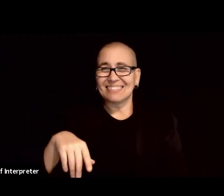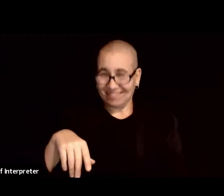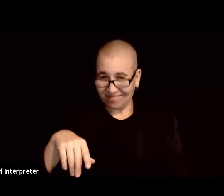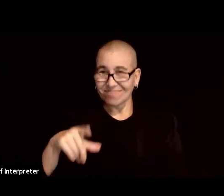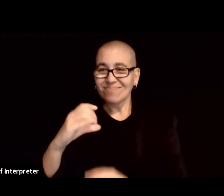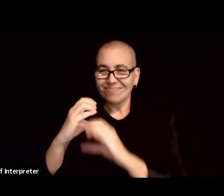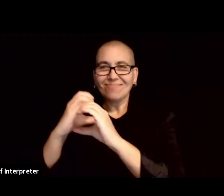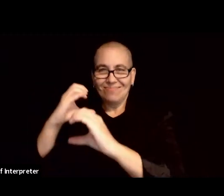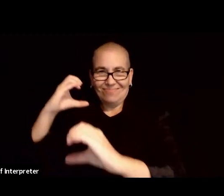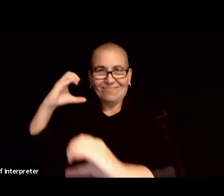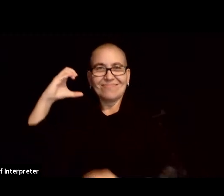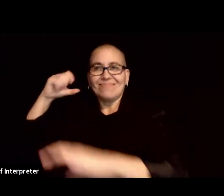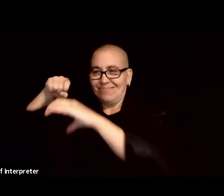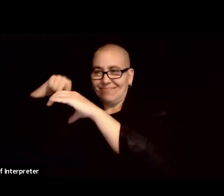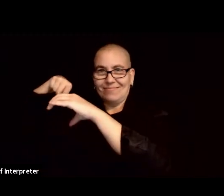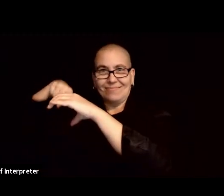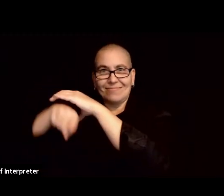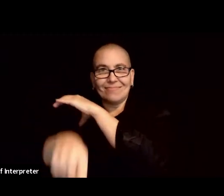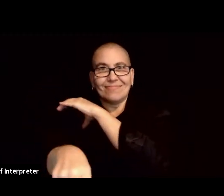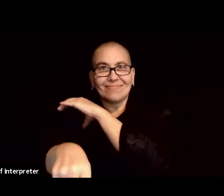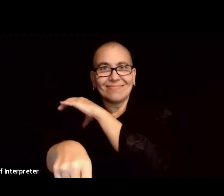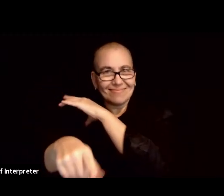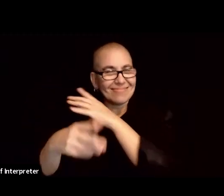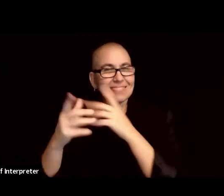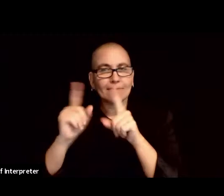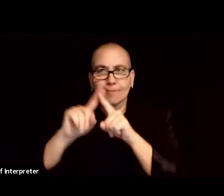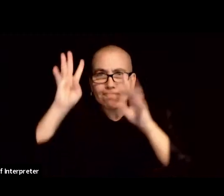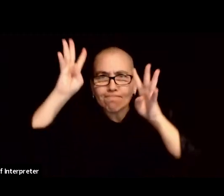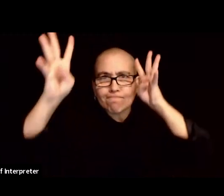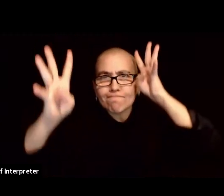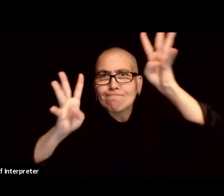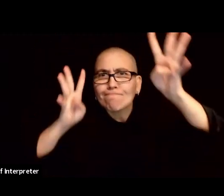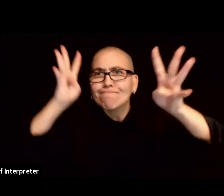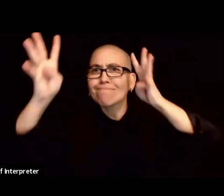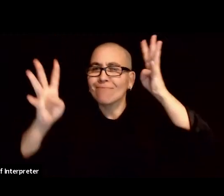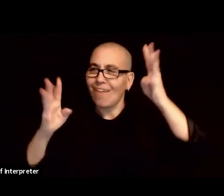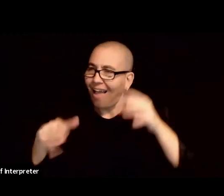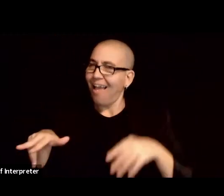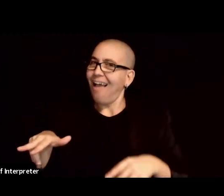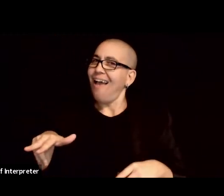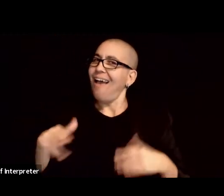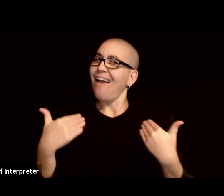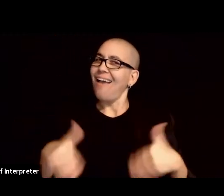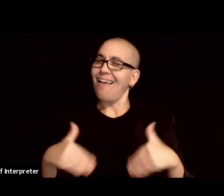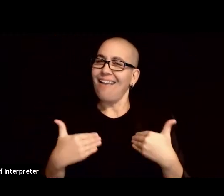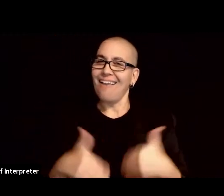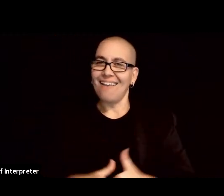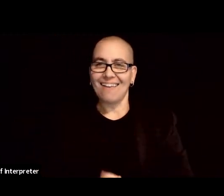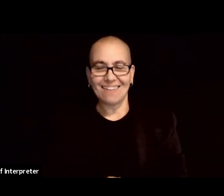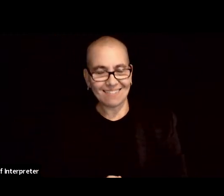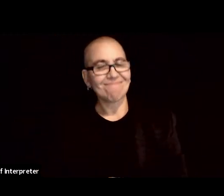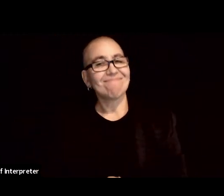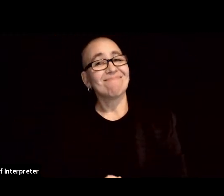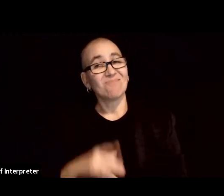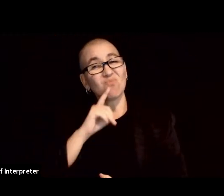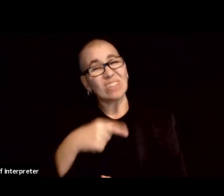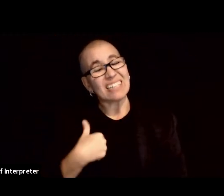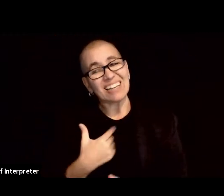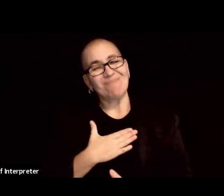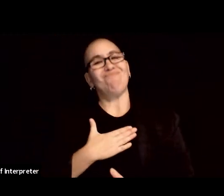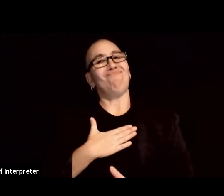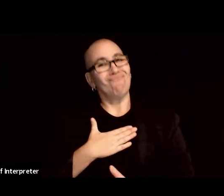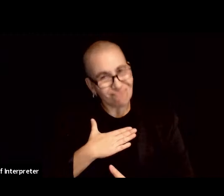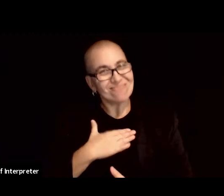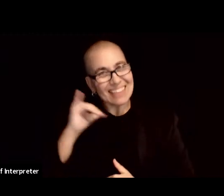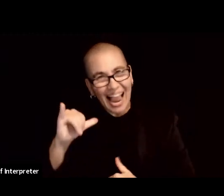tube that went from the second floor patio or balcony area down to where the kids were